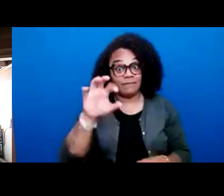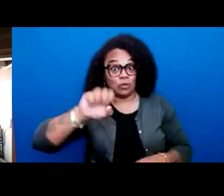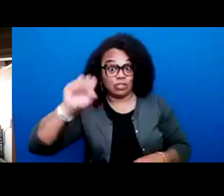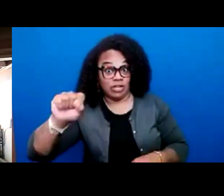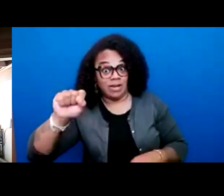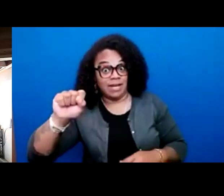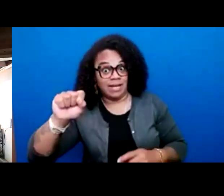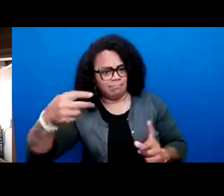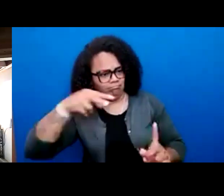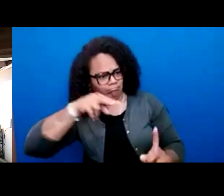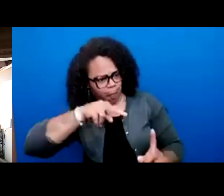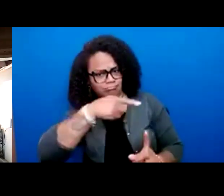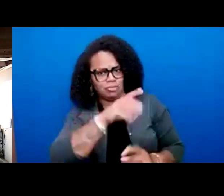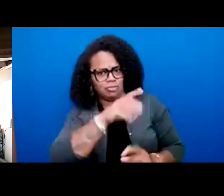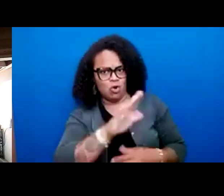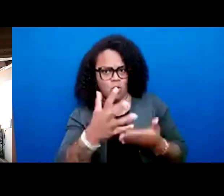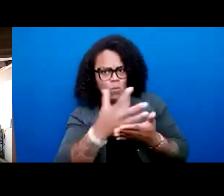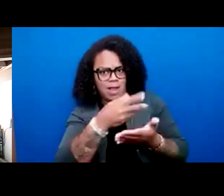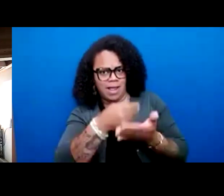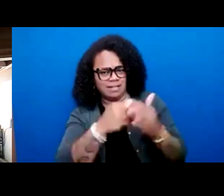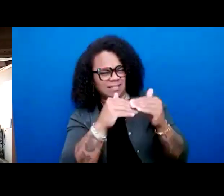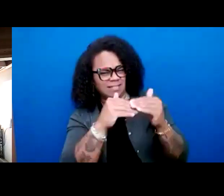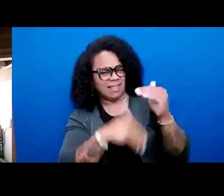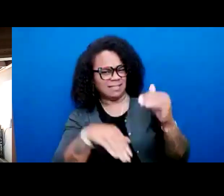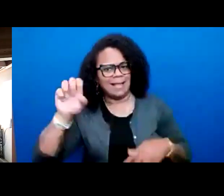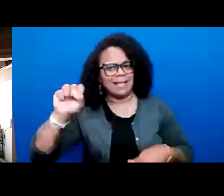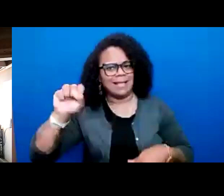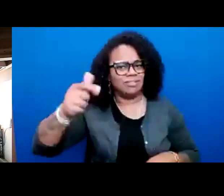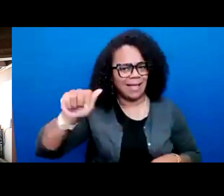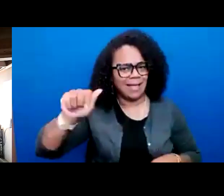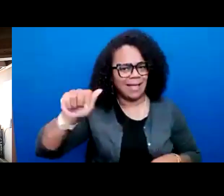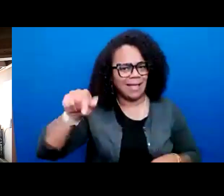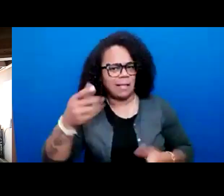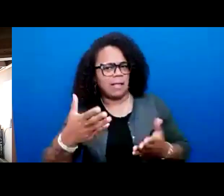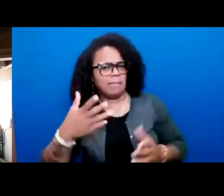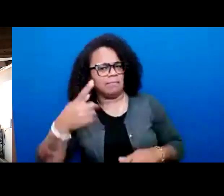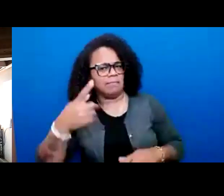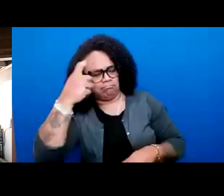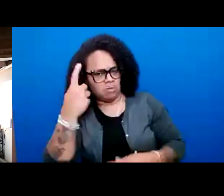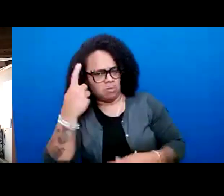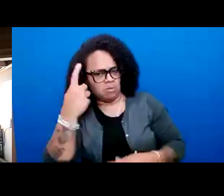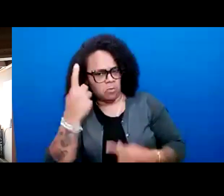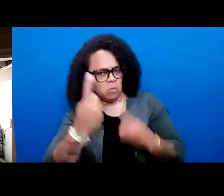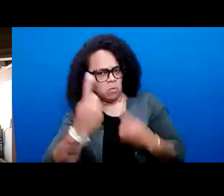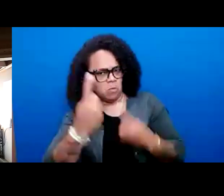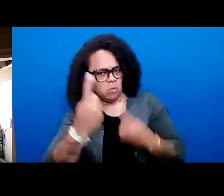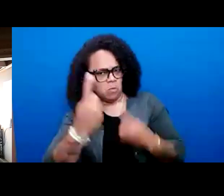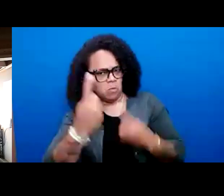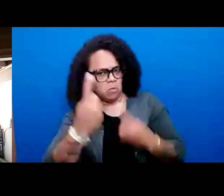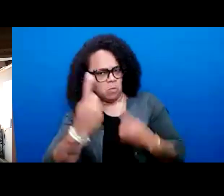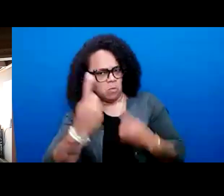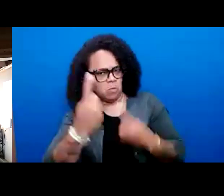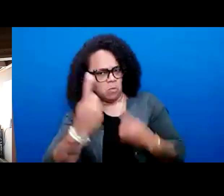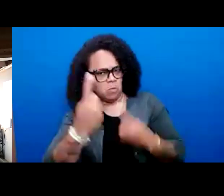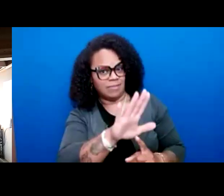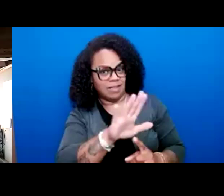are below SGA, it can sometimes be a red flag. They may question whether the person is, the wages truly are